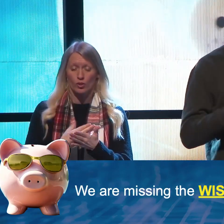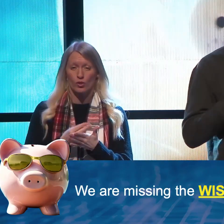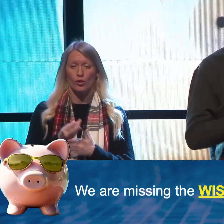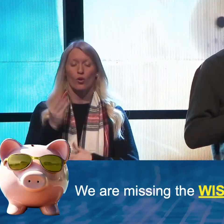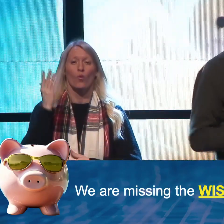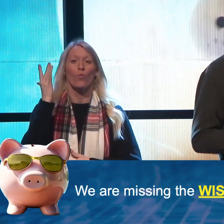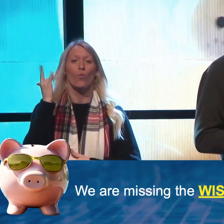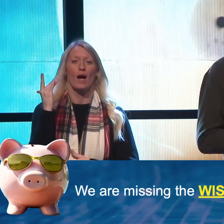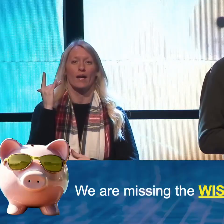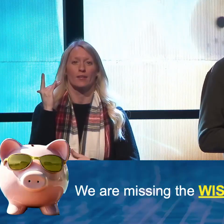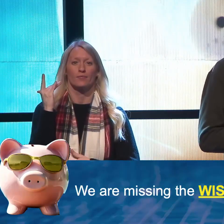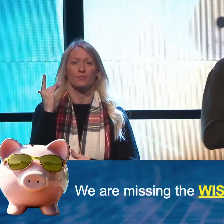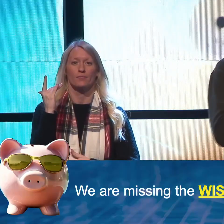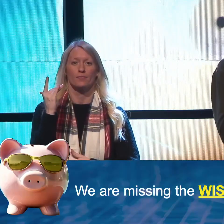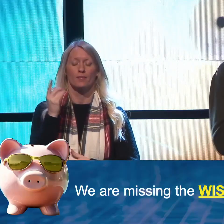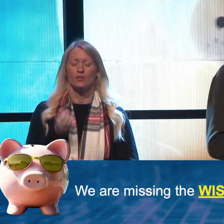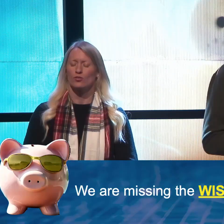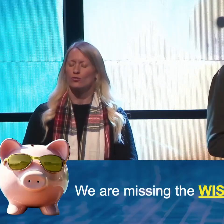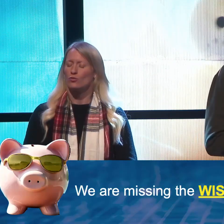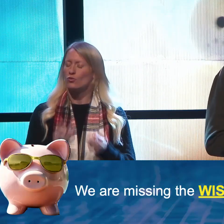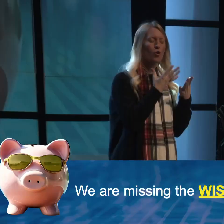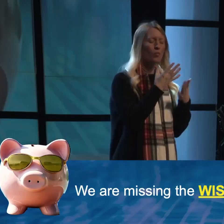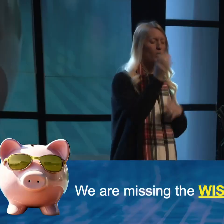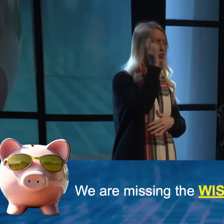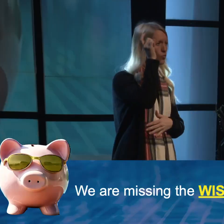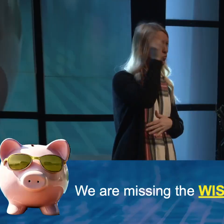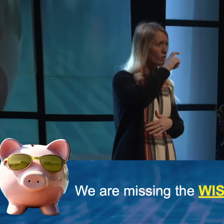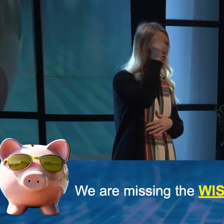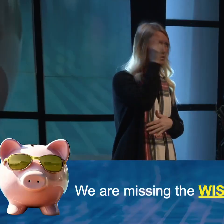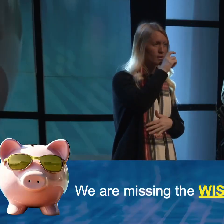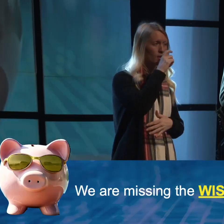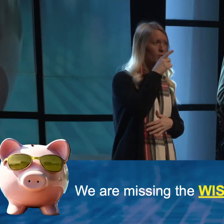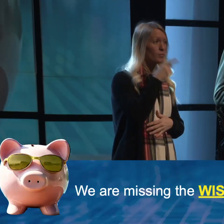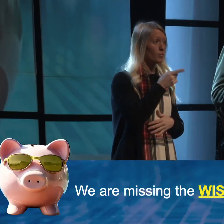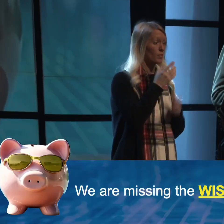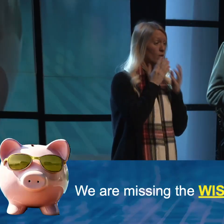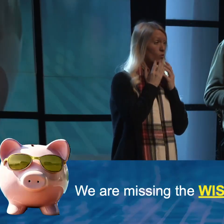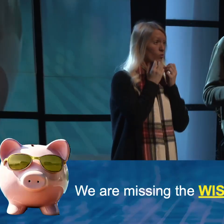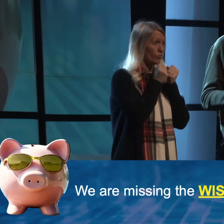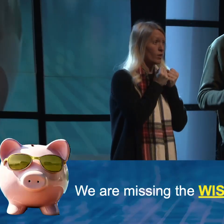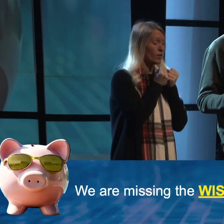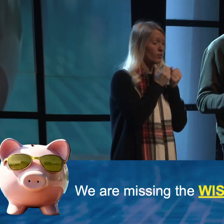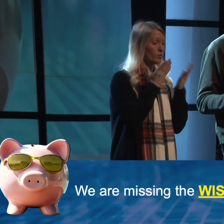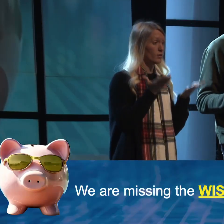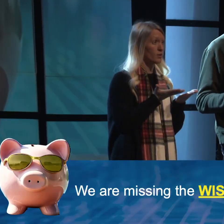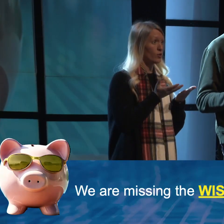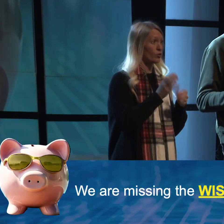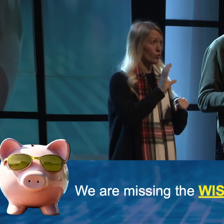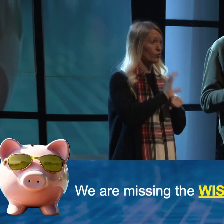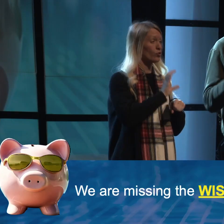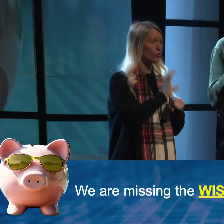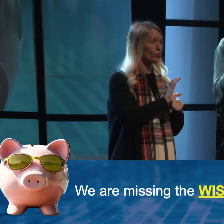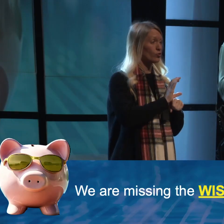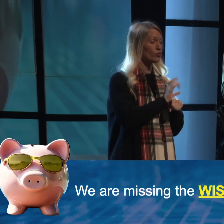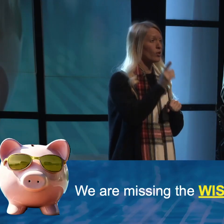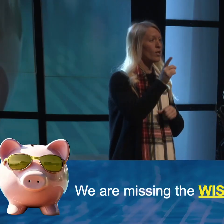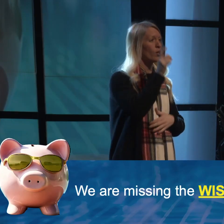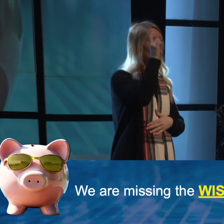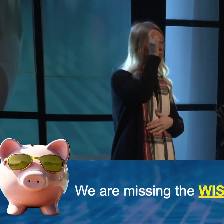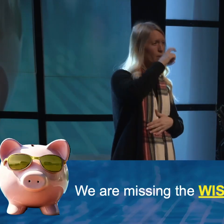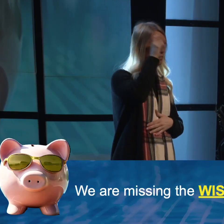There's so much wisdom. That's one of our core values here in the life of our church, is to be a people of wisdom. And there's so